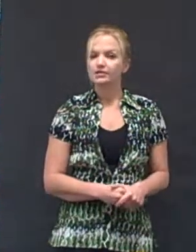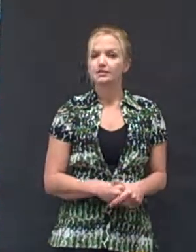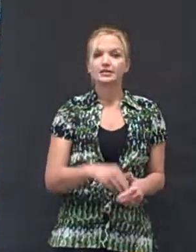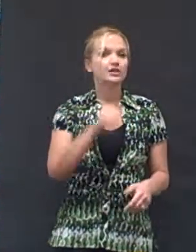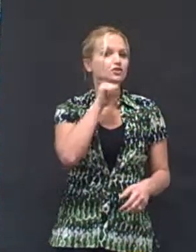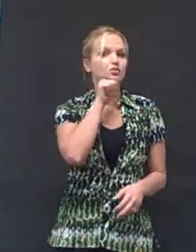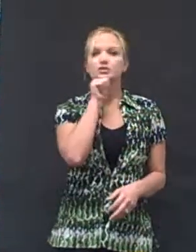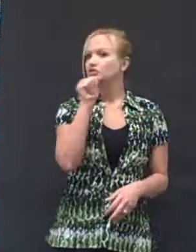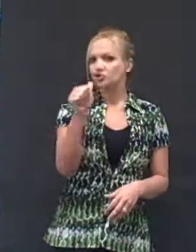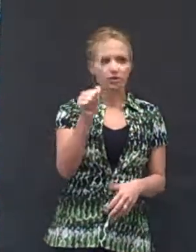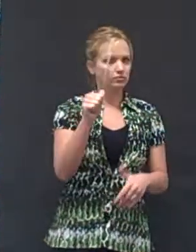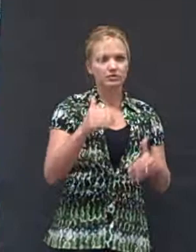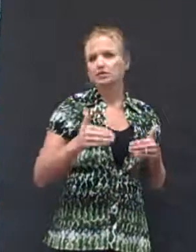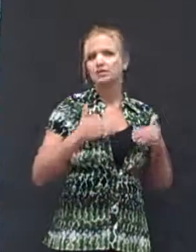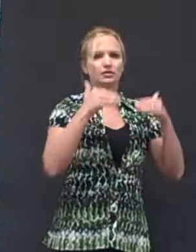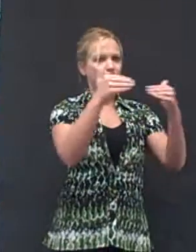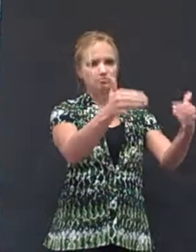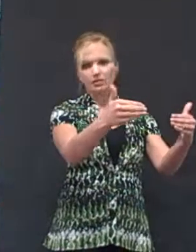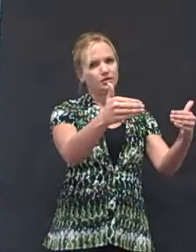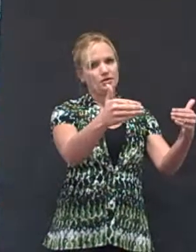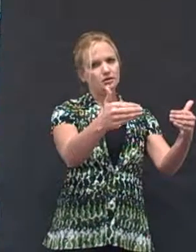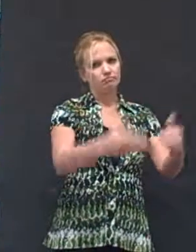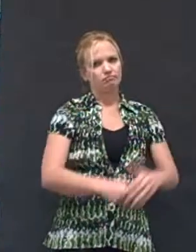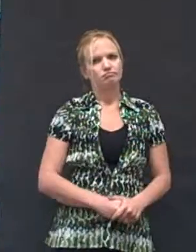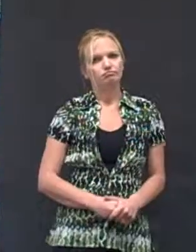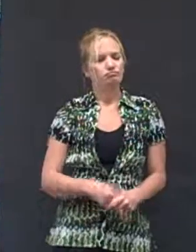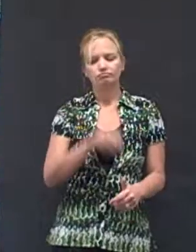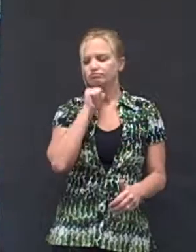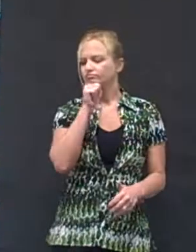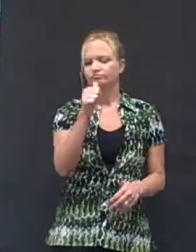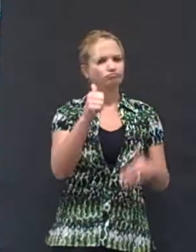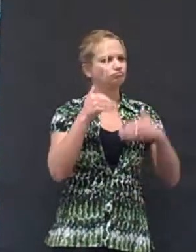To say you don't get along.